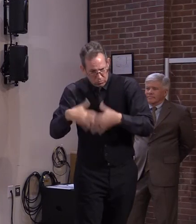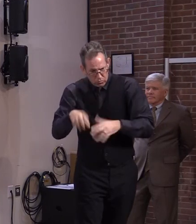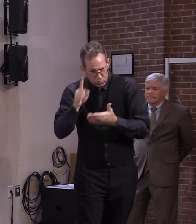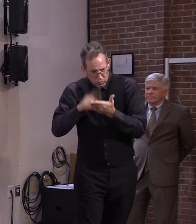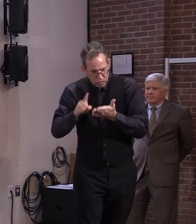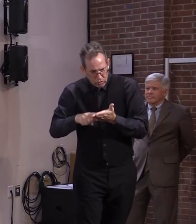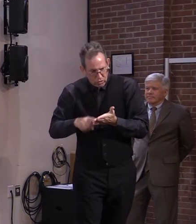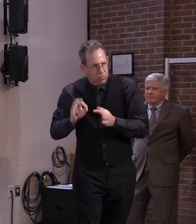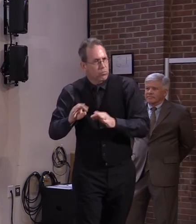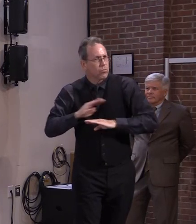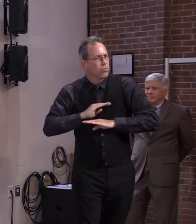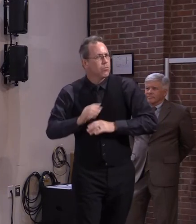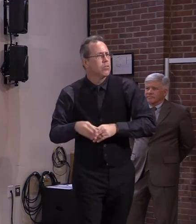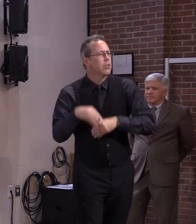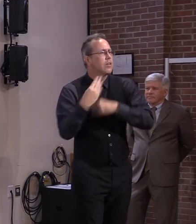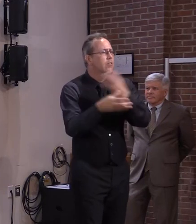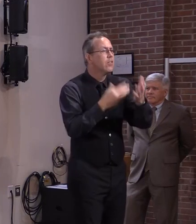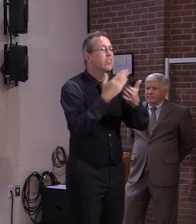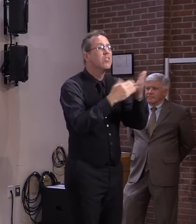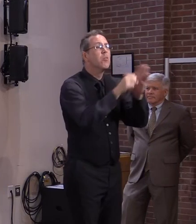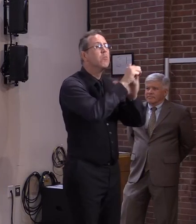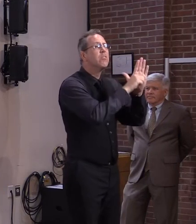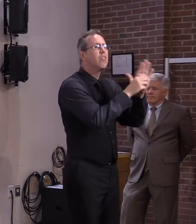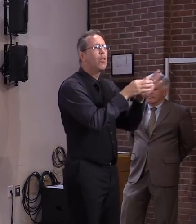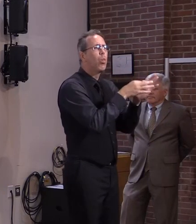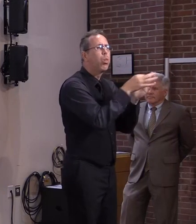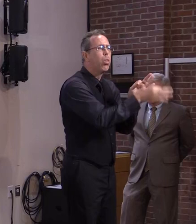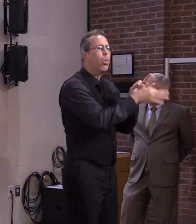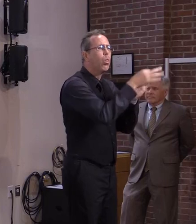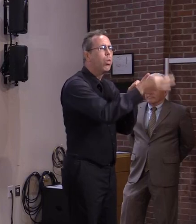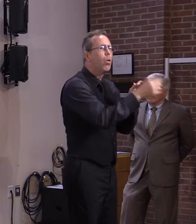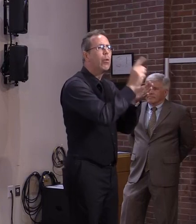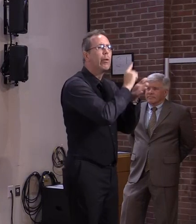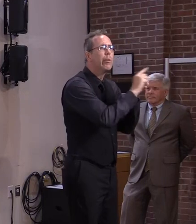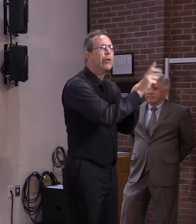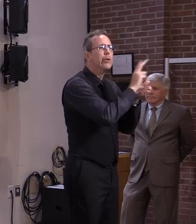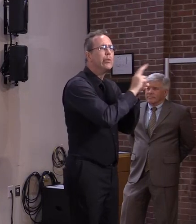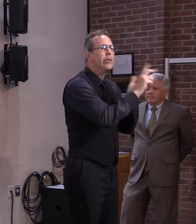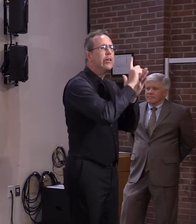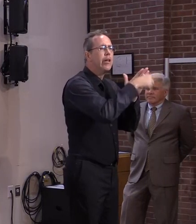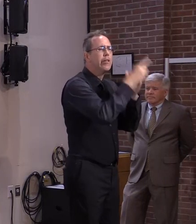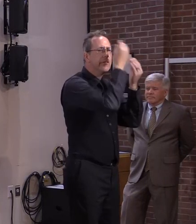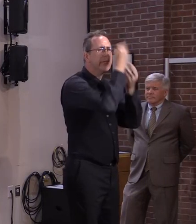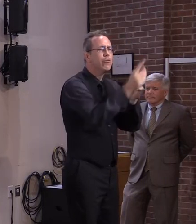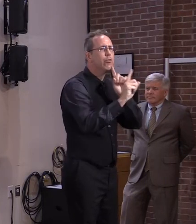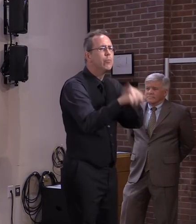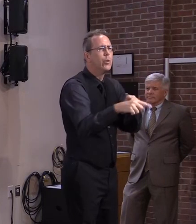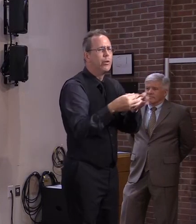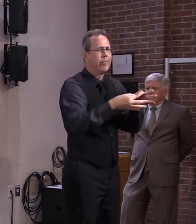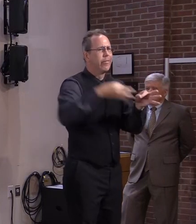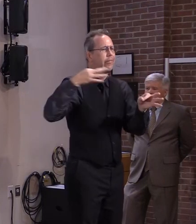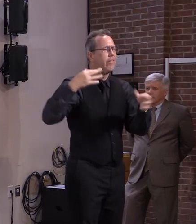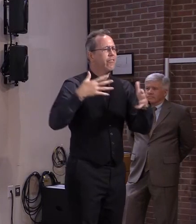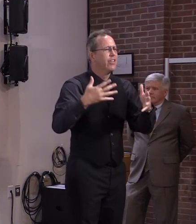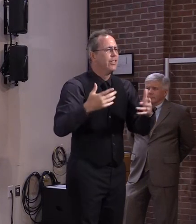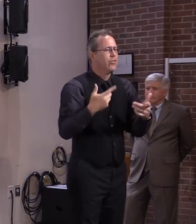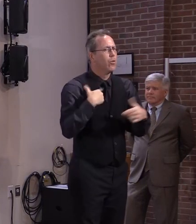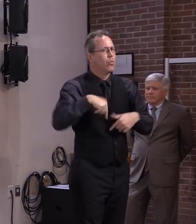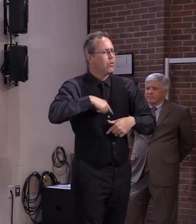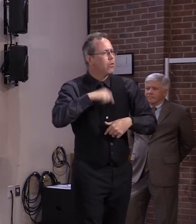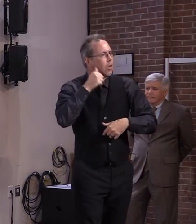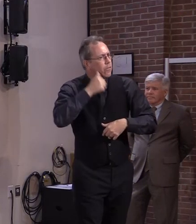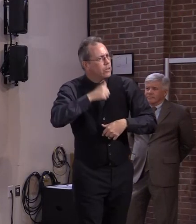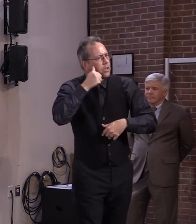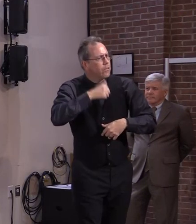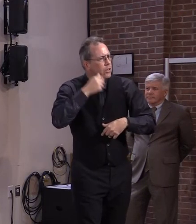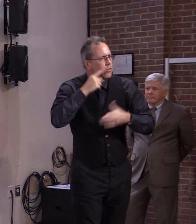even moved to a longer-term reporting every week, or some states don't report over a weekend, and Vermont's gone back to that. So we have obviously tried to be as responsive as we